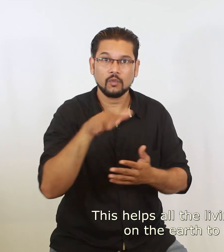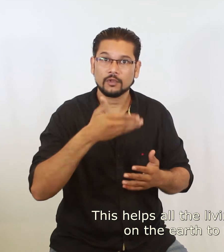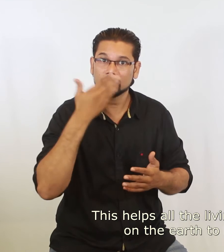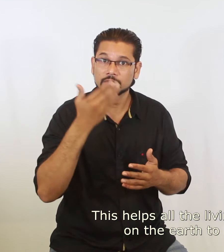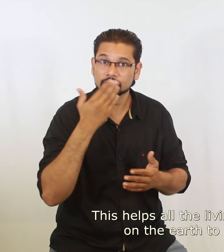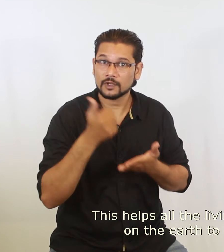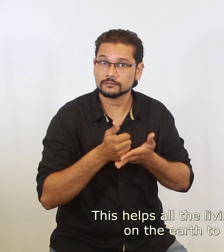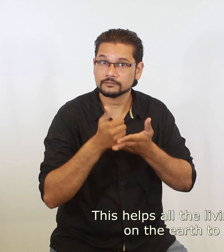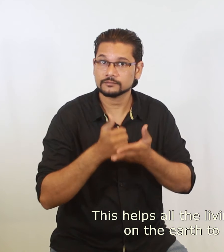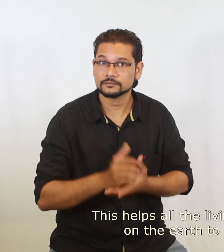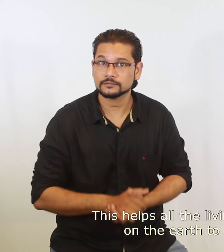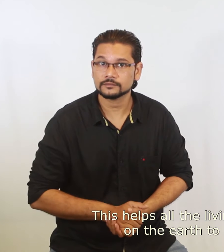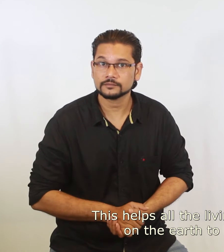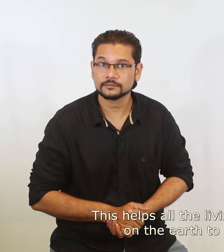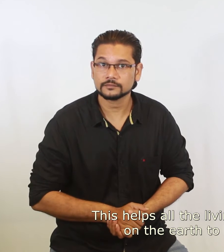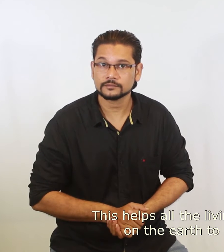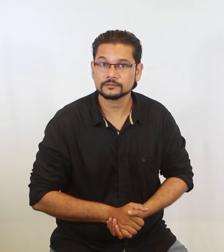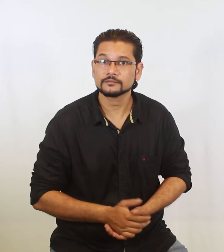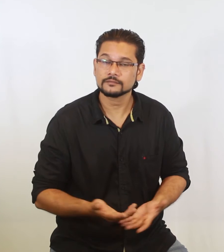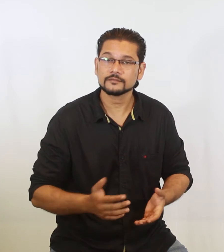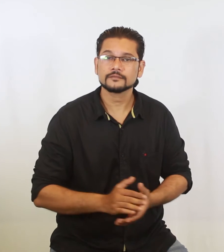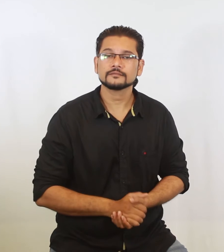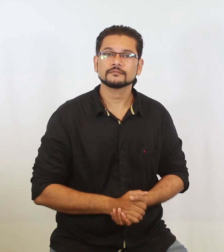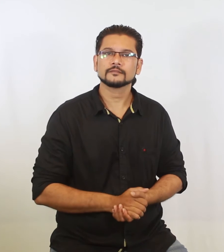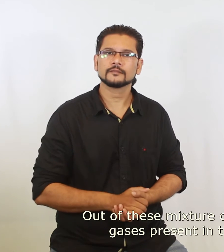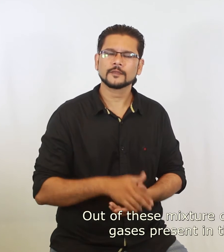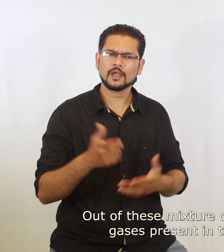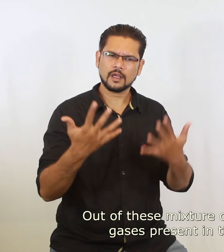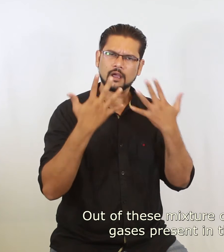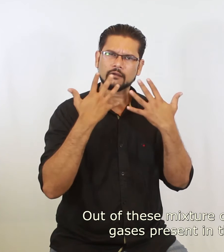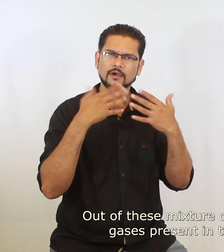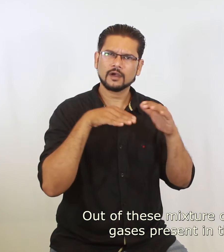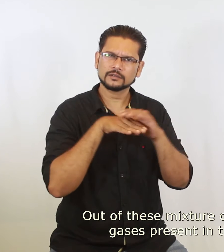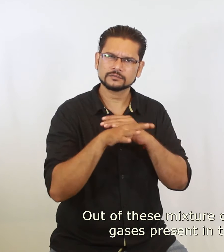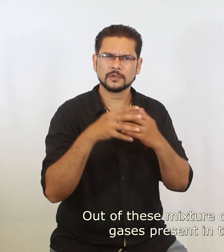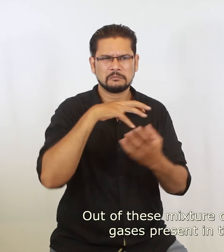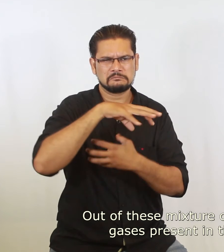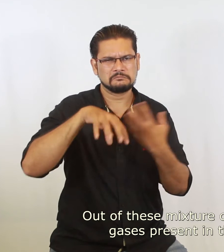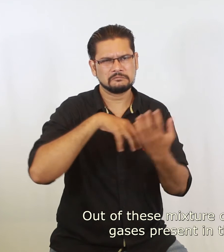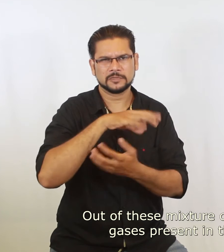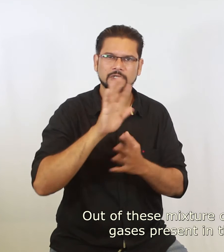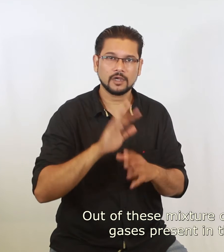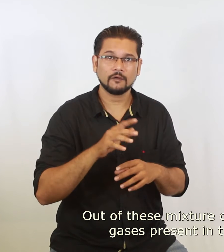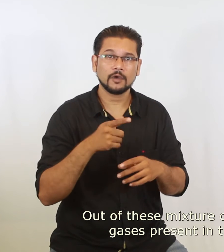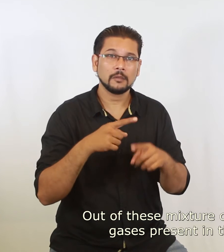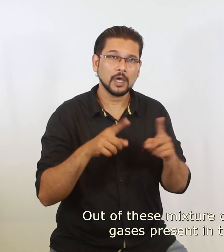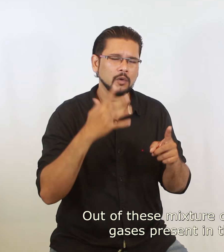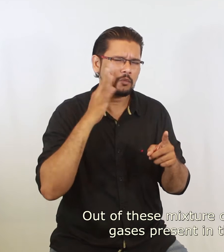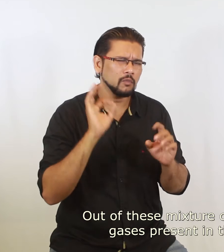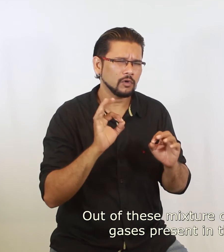This helps all the living things on Earth to live. Out of this mixture of different gases present